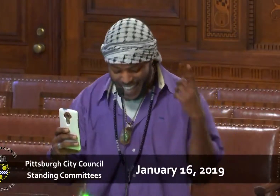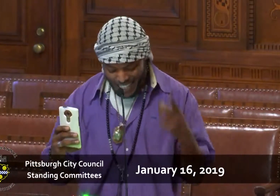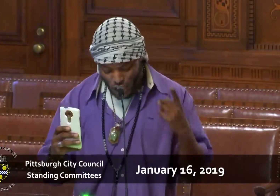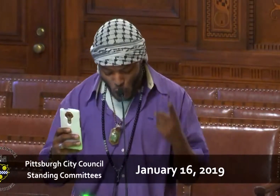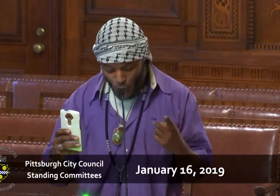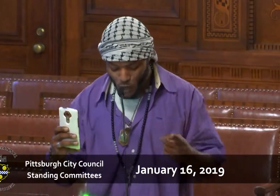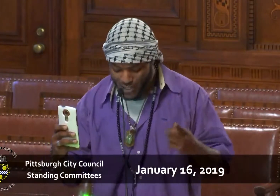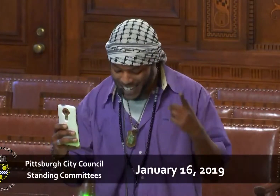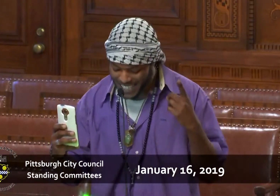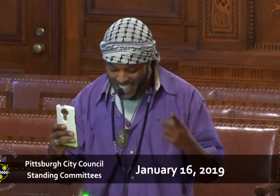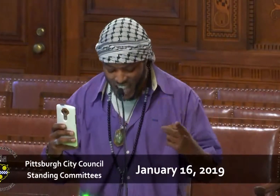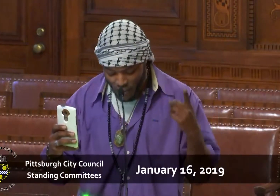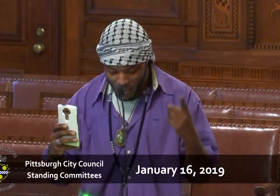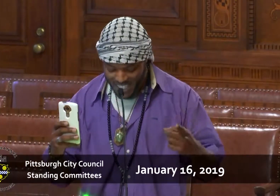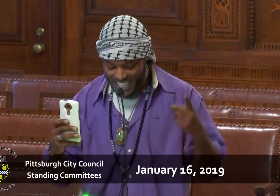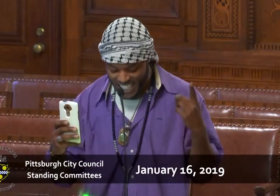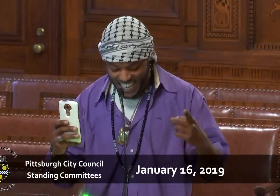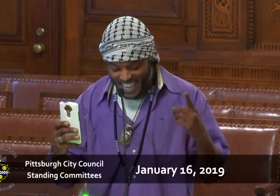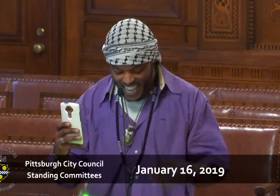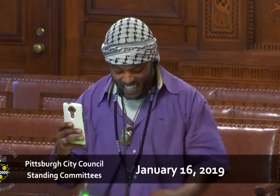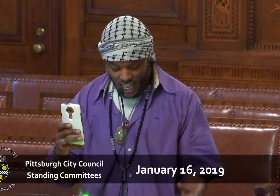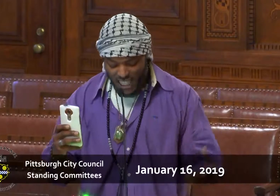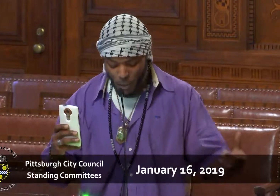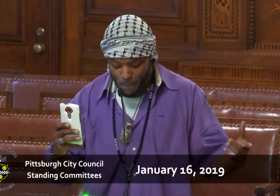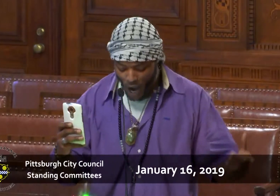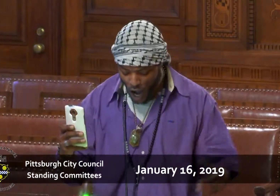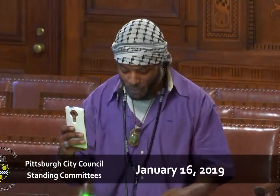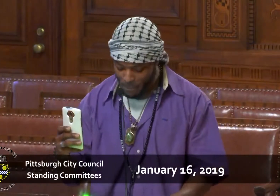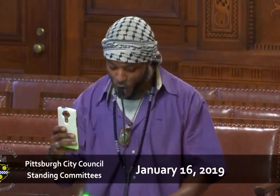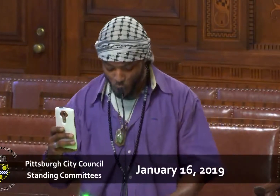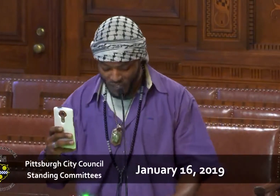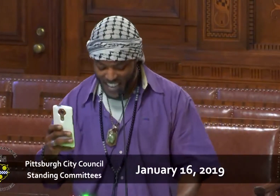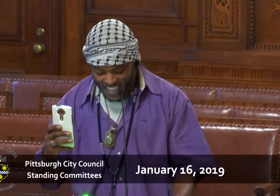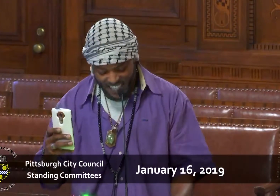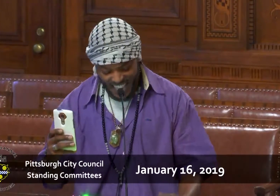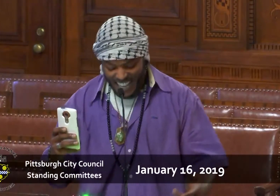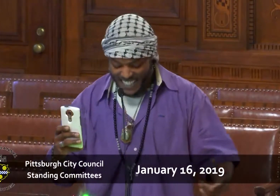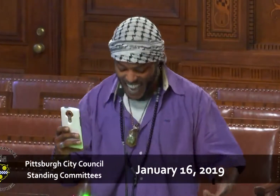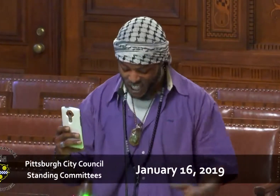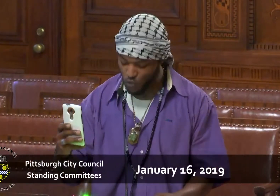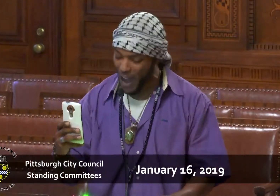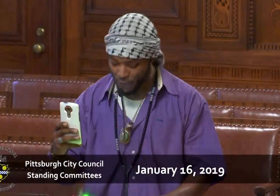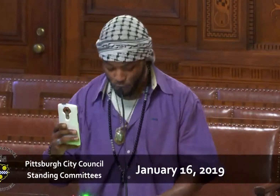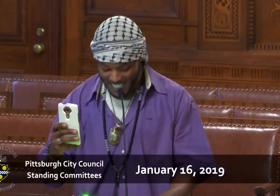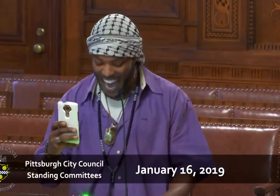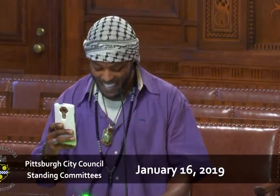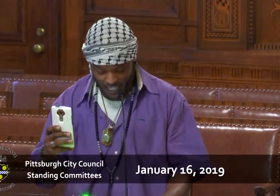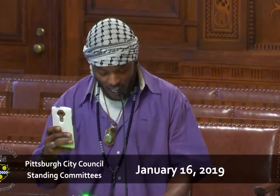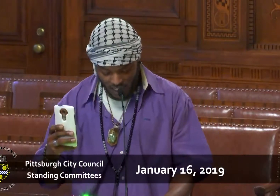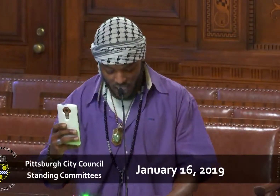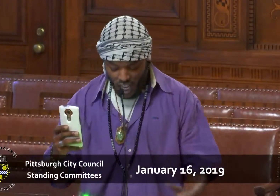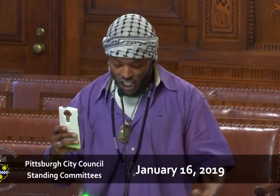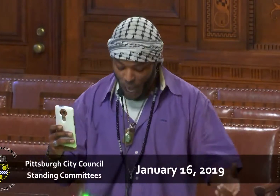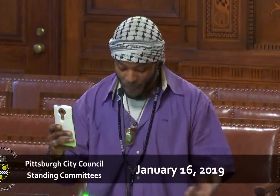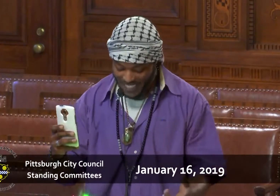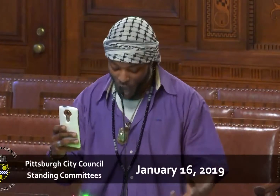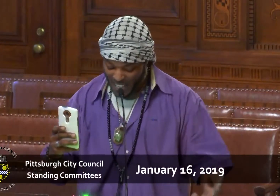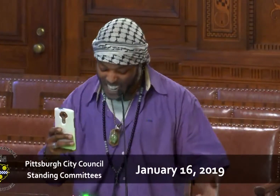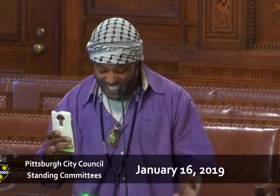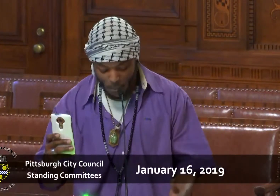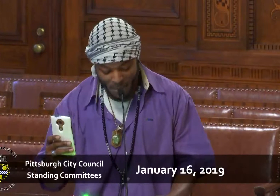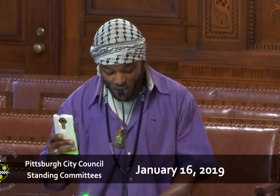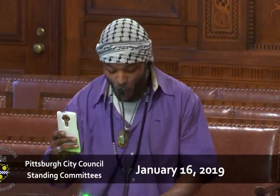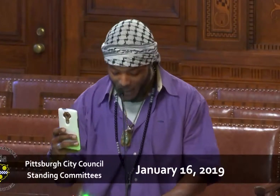Iraqis didn't deserve the United States government's alleged need to be bombed and murdered with ease. Tanks, rifles, Gatling guns, chopping